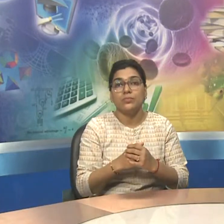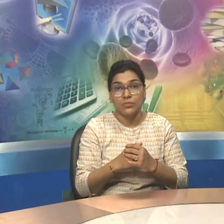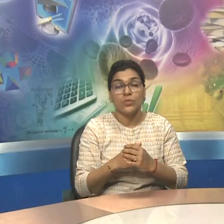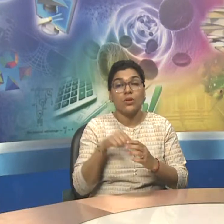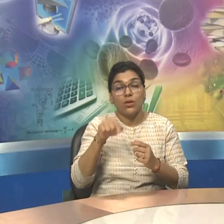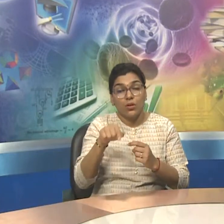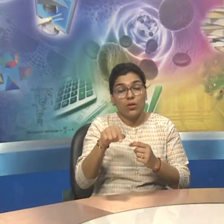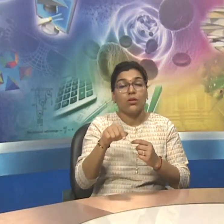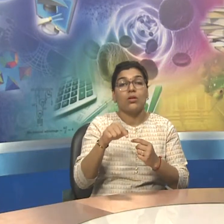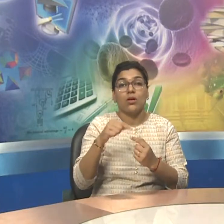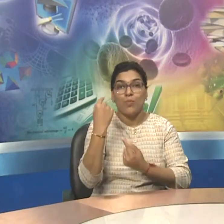Politics